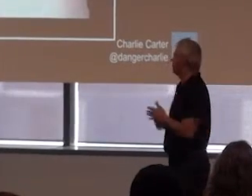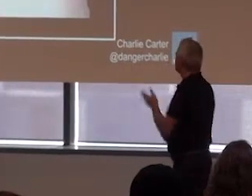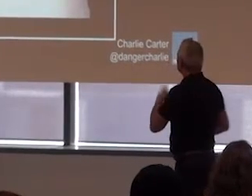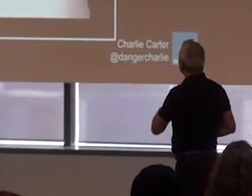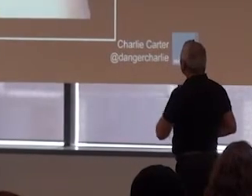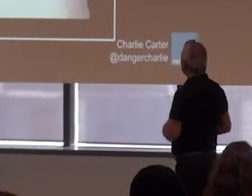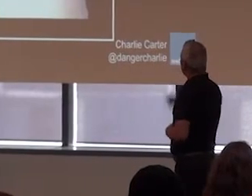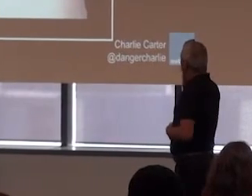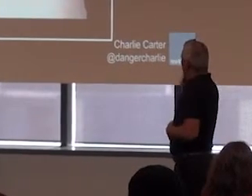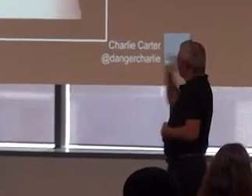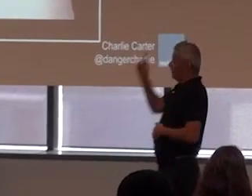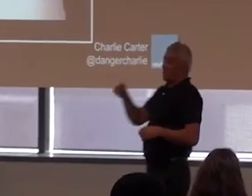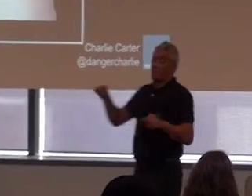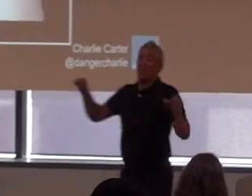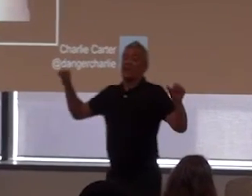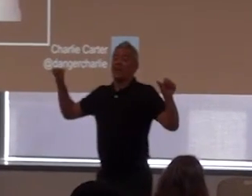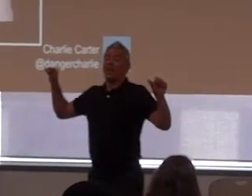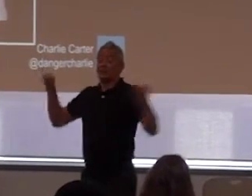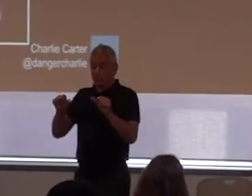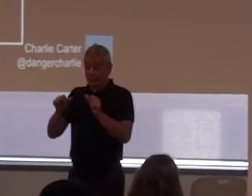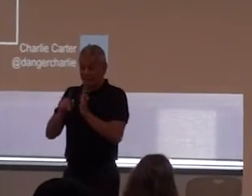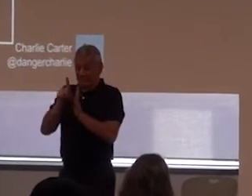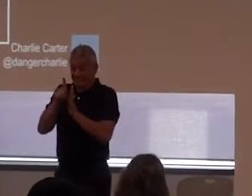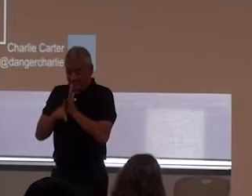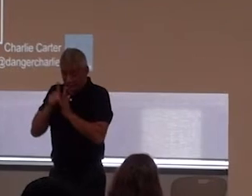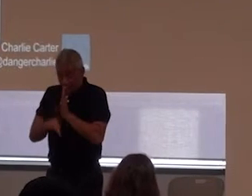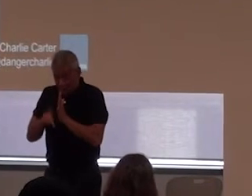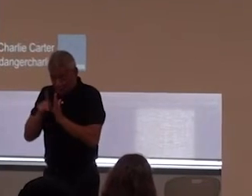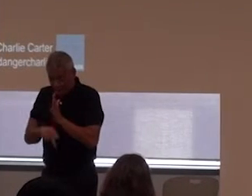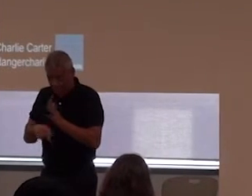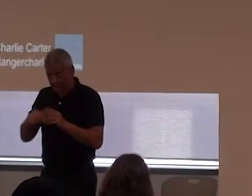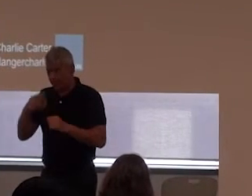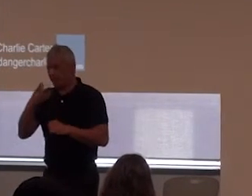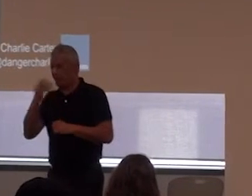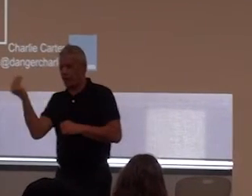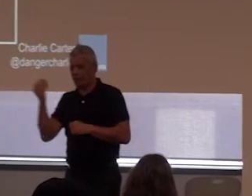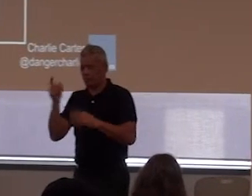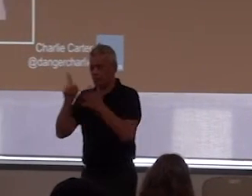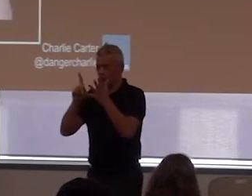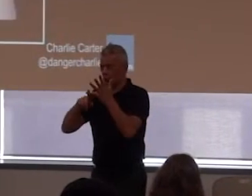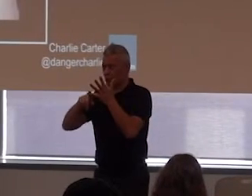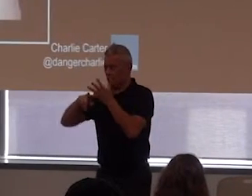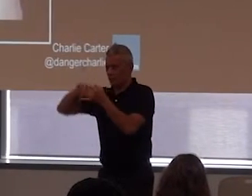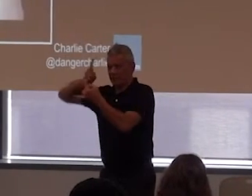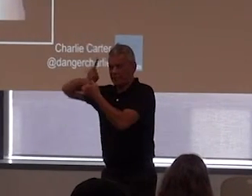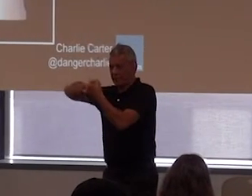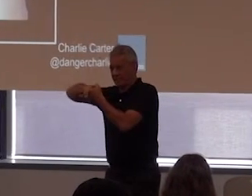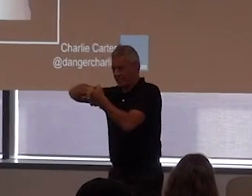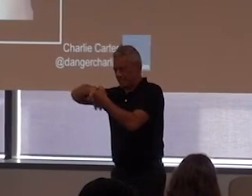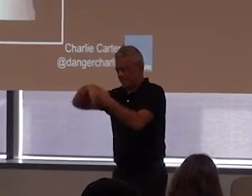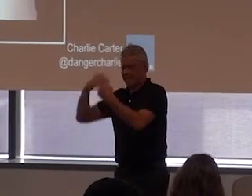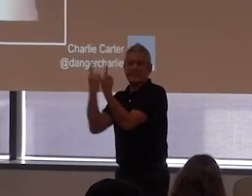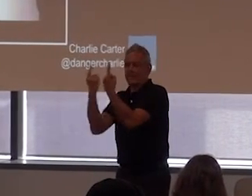So this is a short video that was prepared by UX Mastery. Did anyone see this? This is called Everyone is Different.